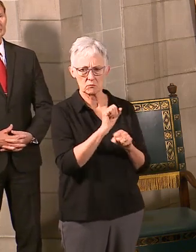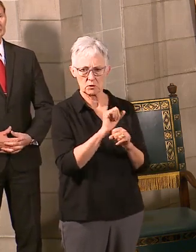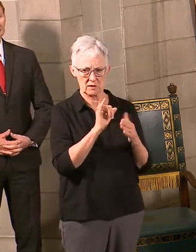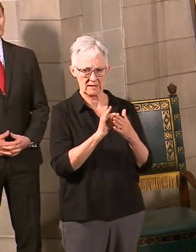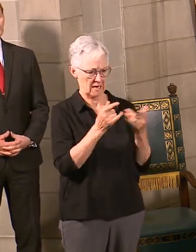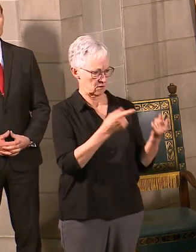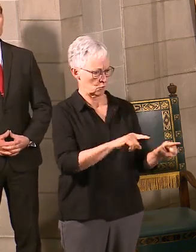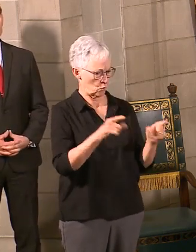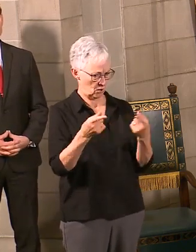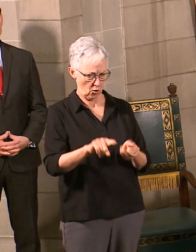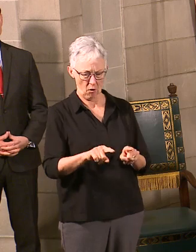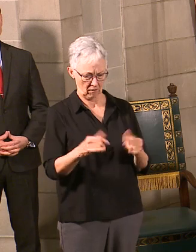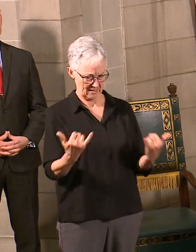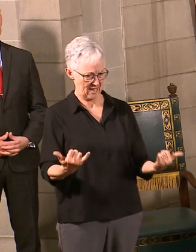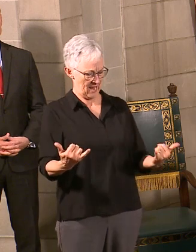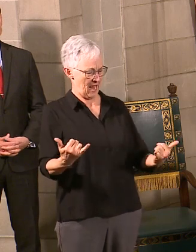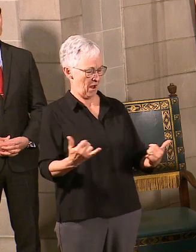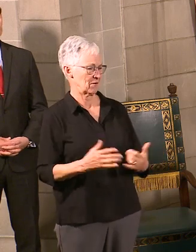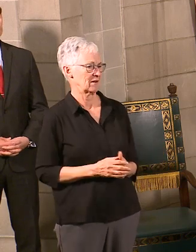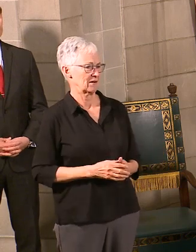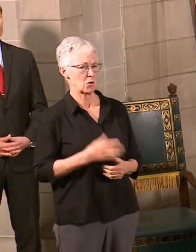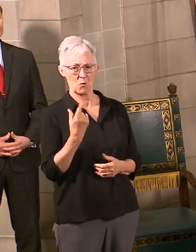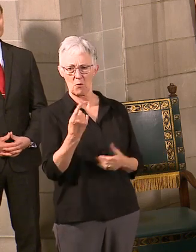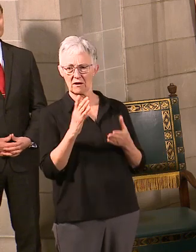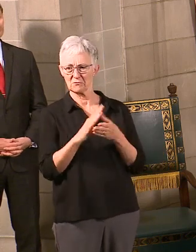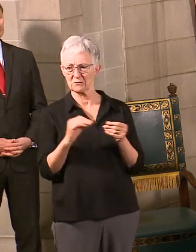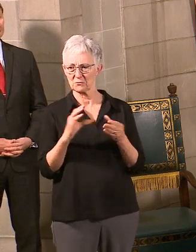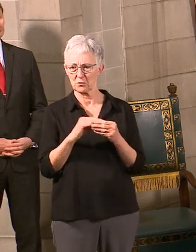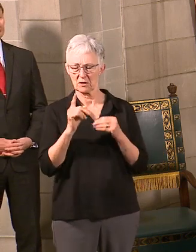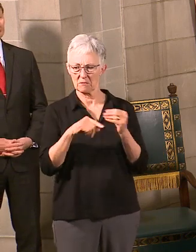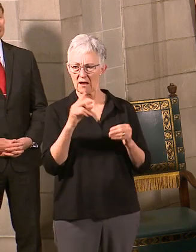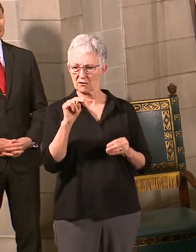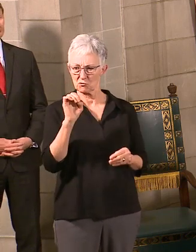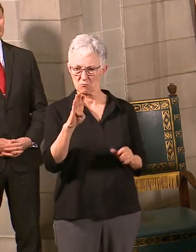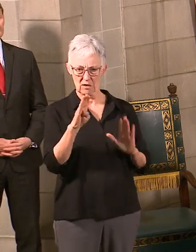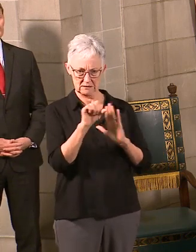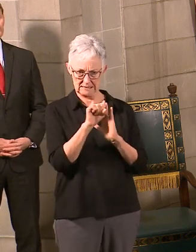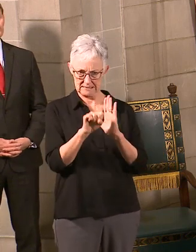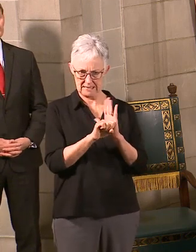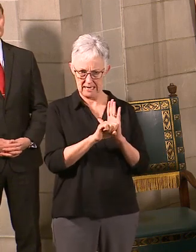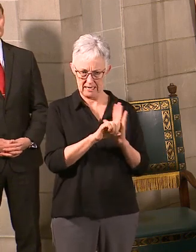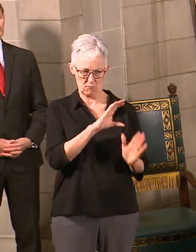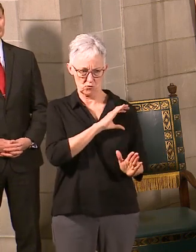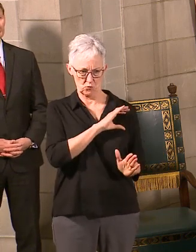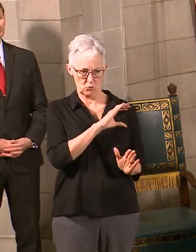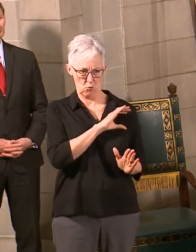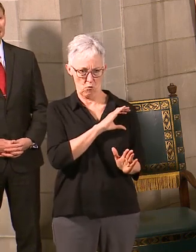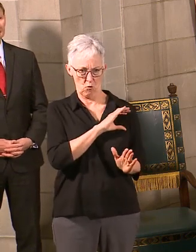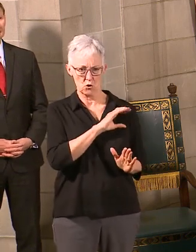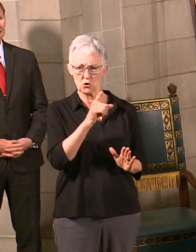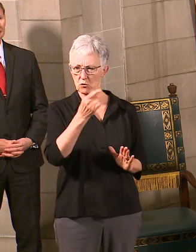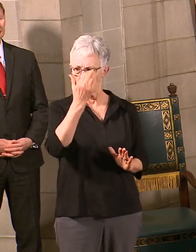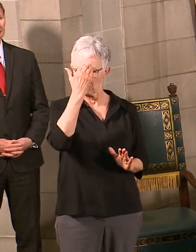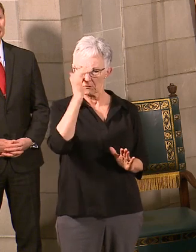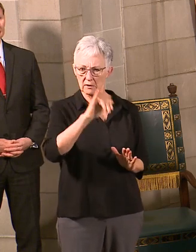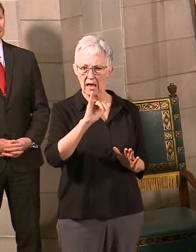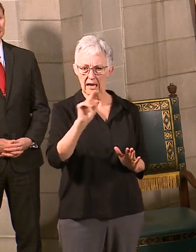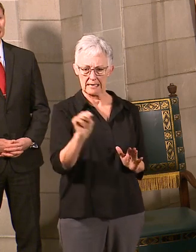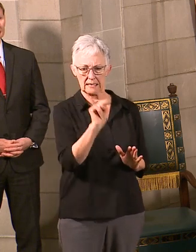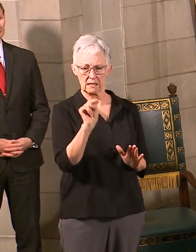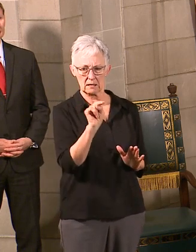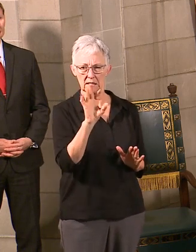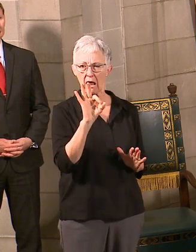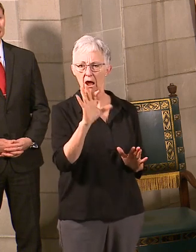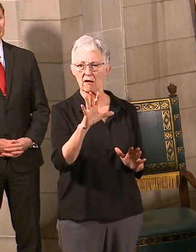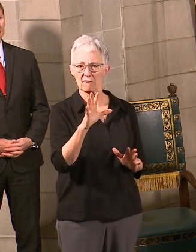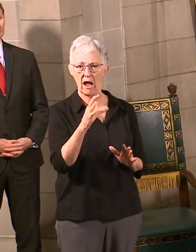pandemic. And today it's a story about the Nebraska State Patrol. N95 masks are kind of those heavy-duty masks